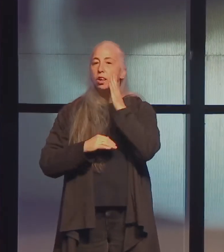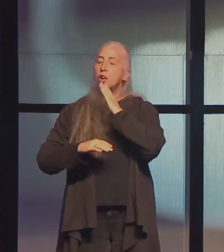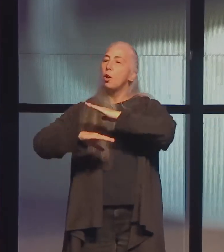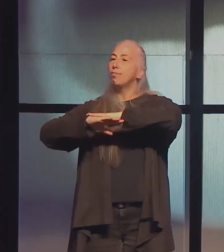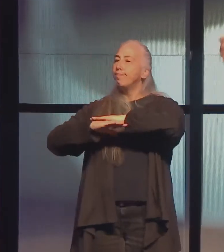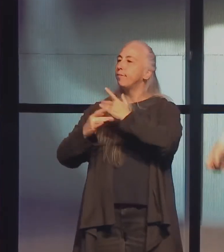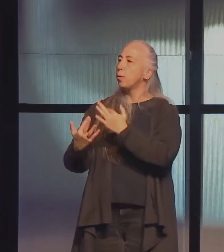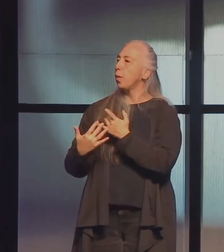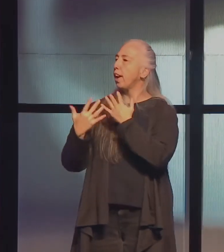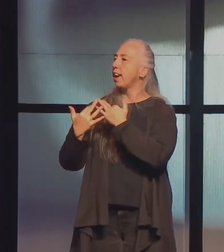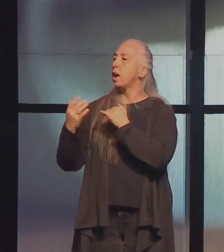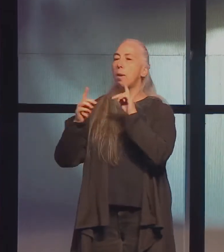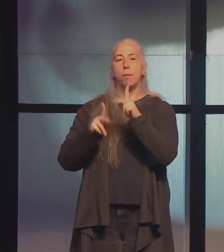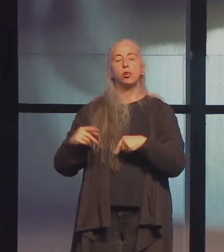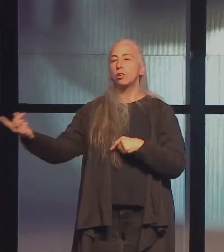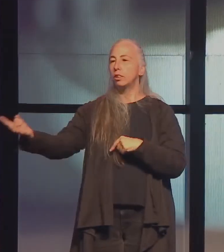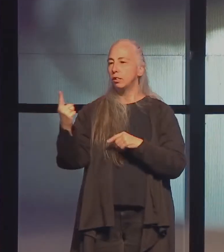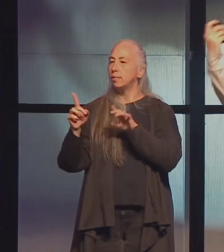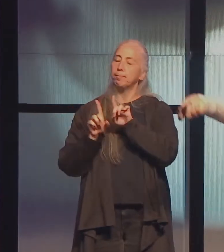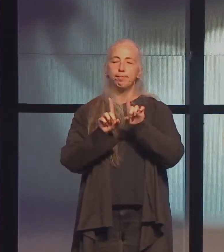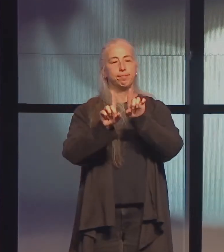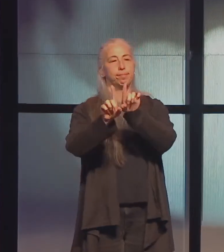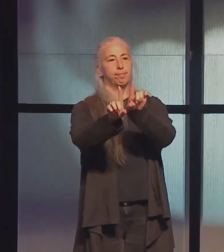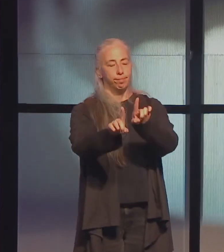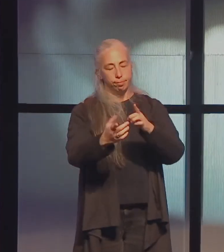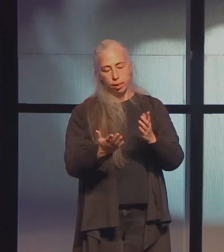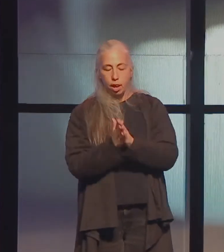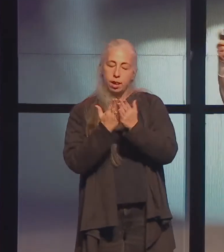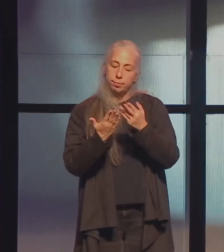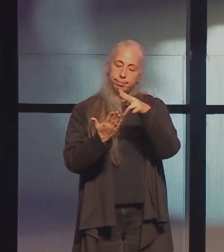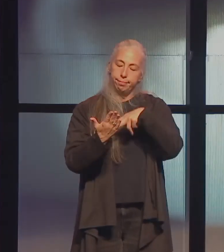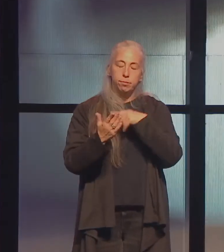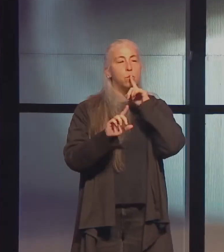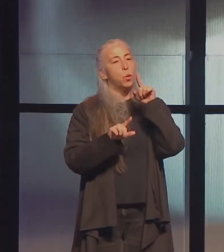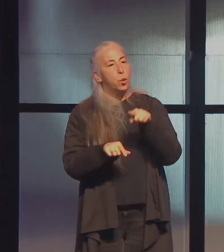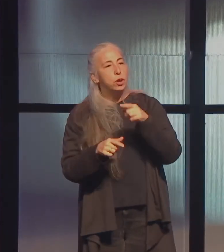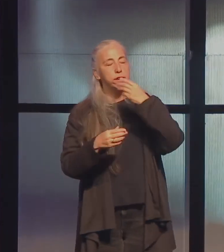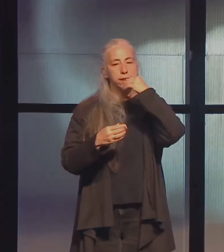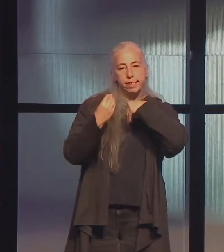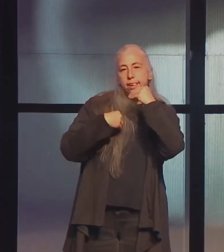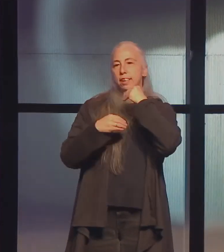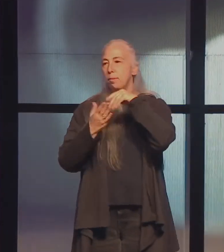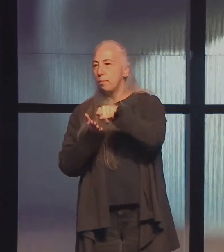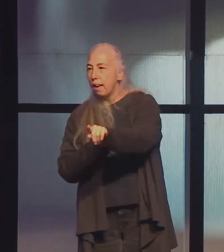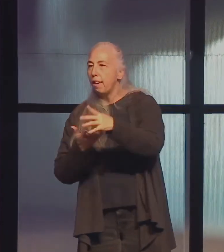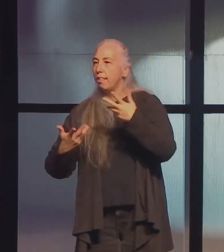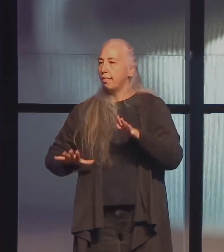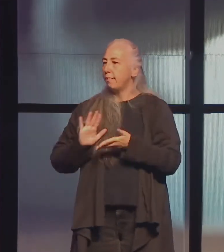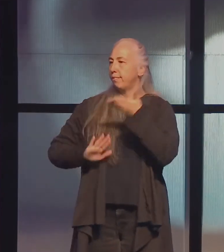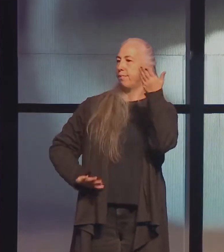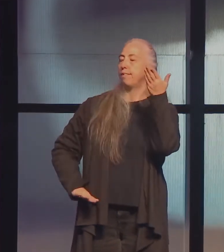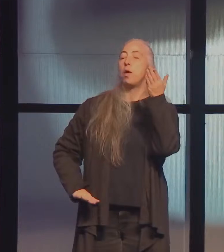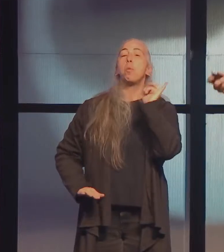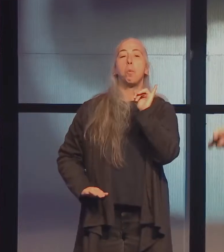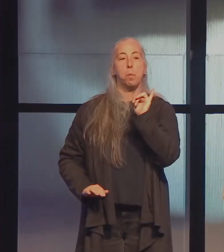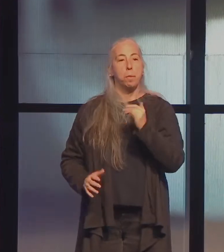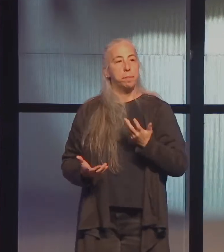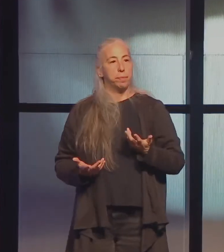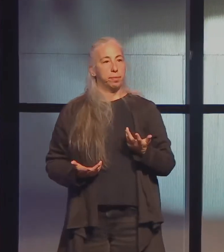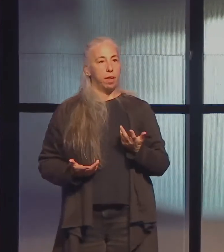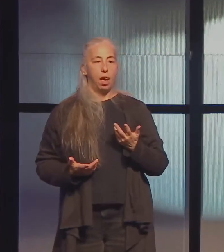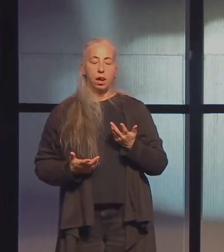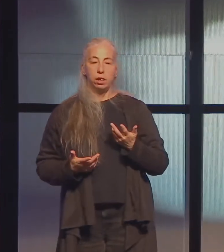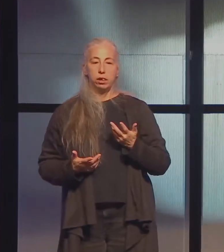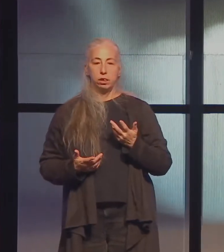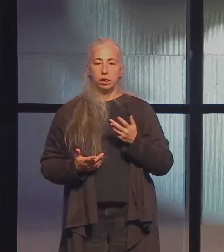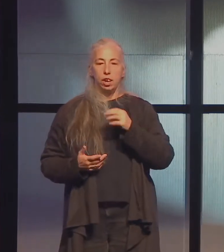you wait, they seat you down, they hand you a menu, you order, you eat, you pay, you leave, right? Now, we don't reinvent that